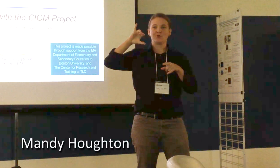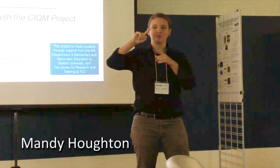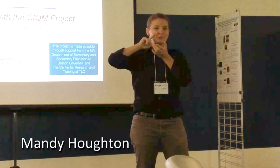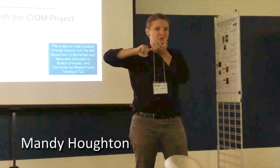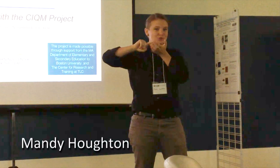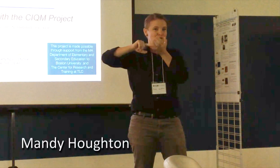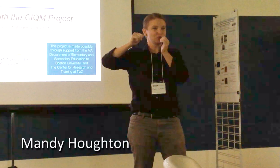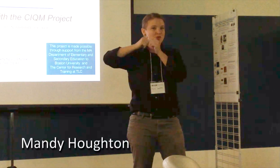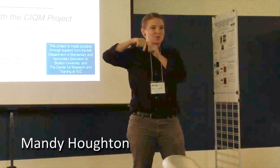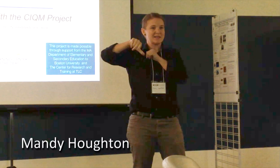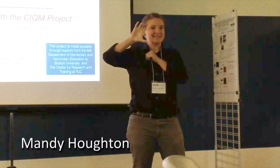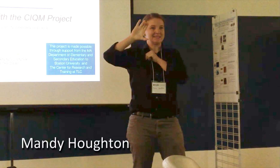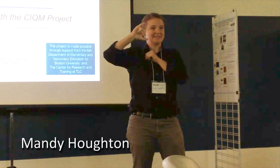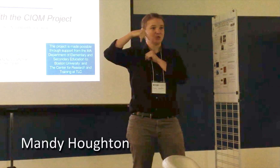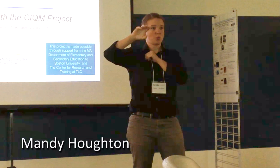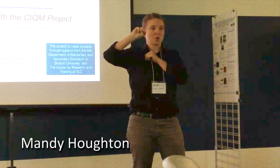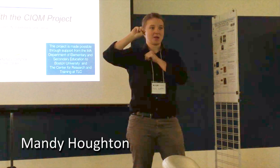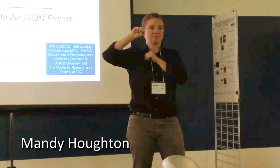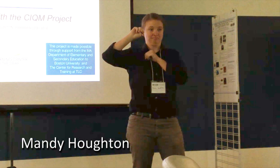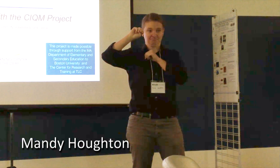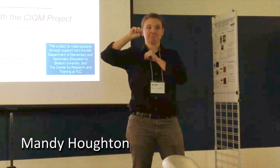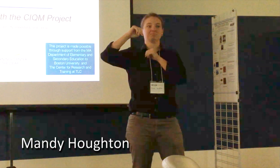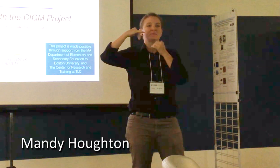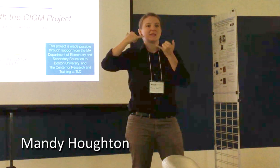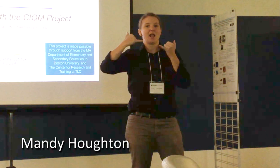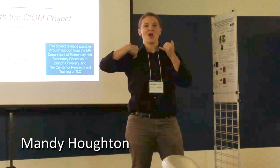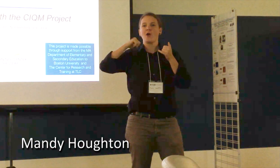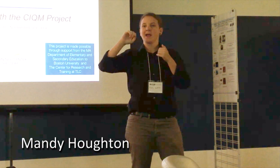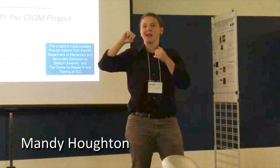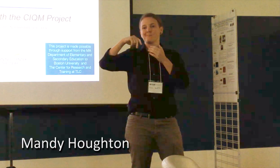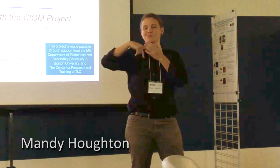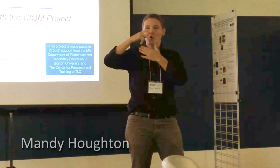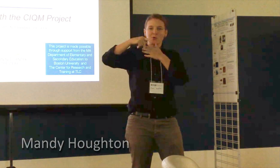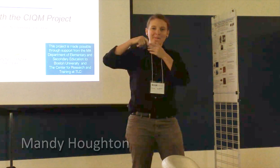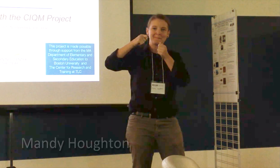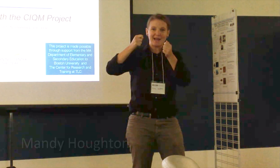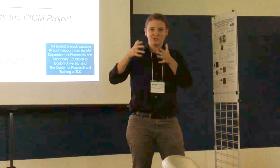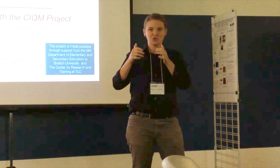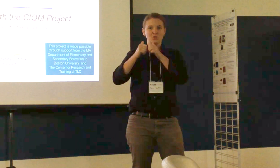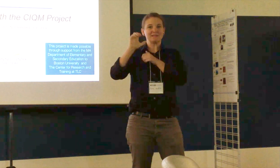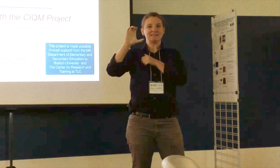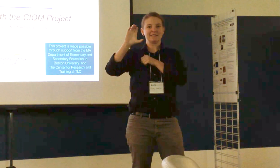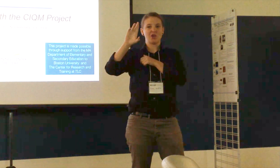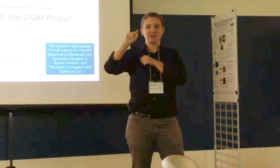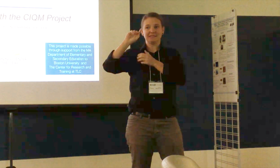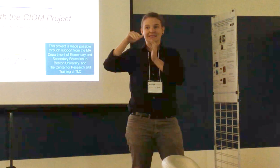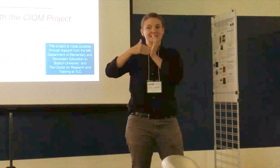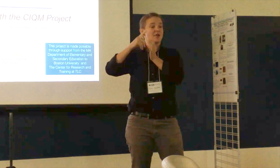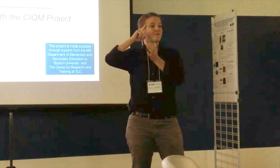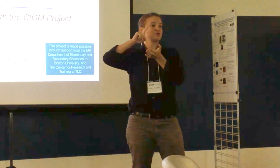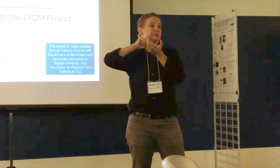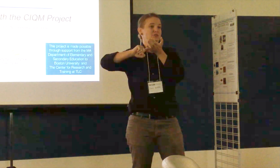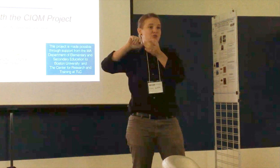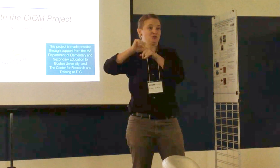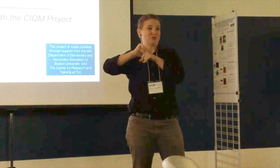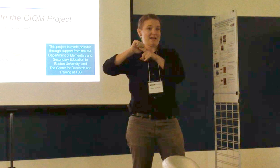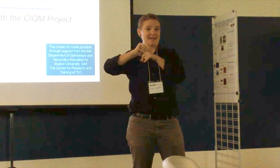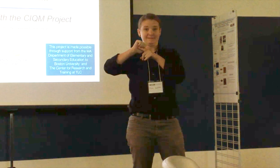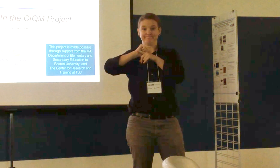Houghton, and I did some research with the CLEAR Project, and I am now a program manager at the Center for